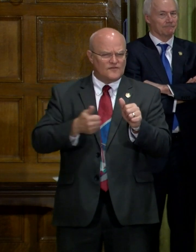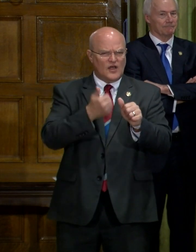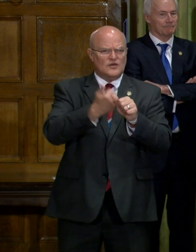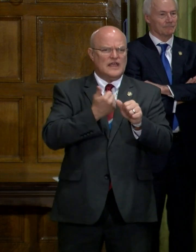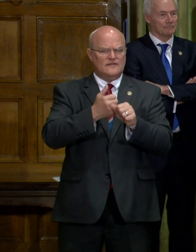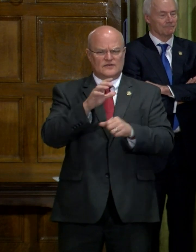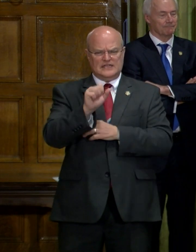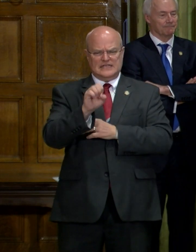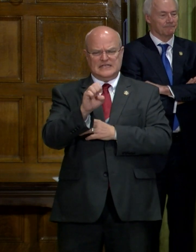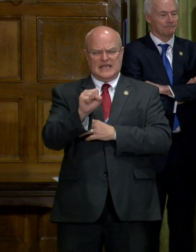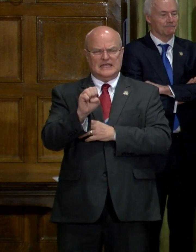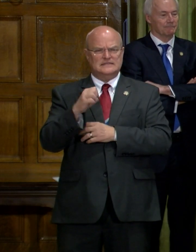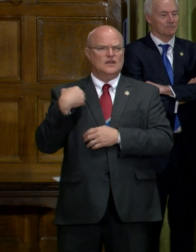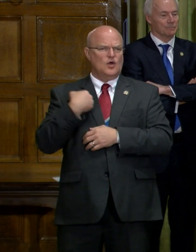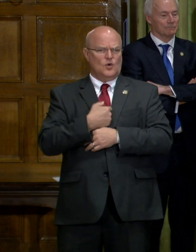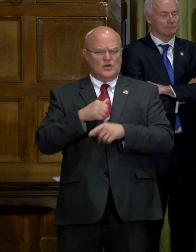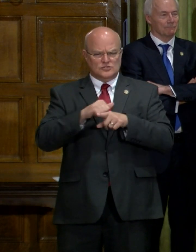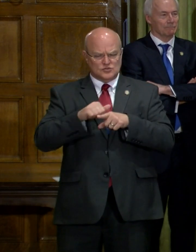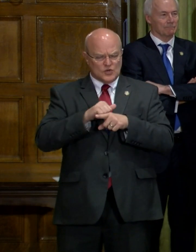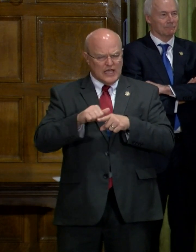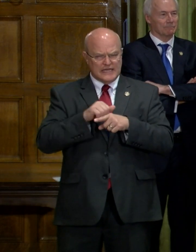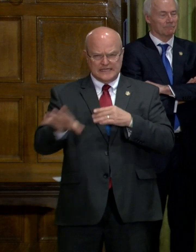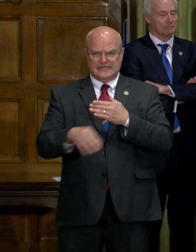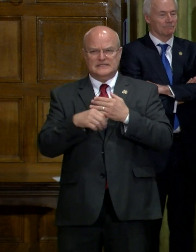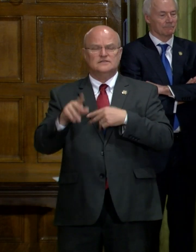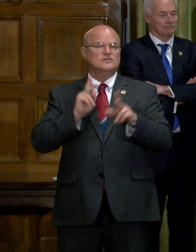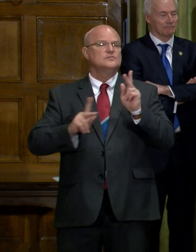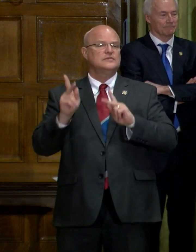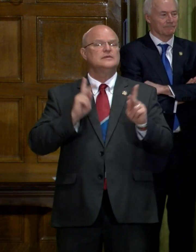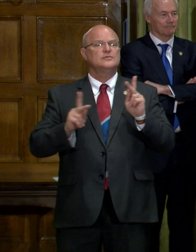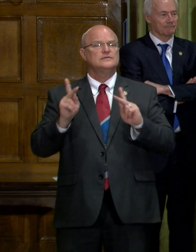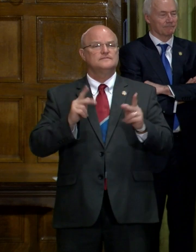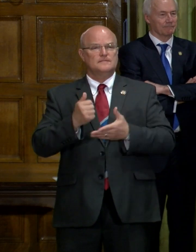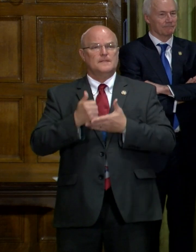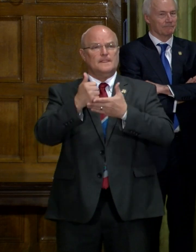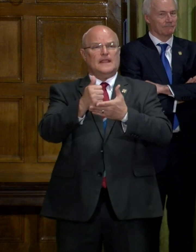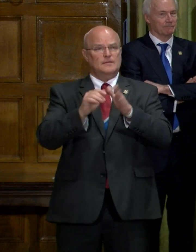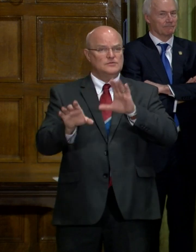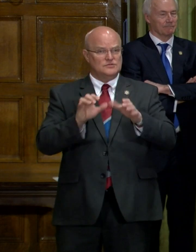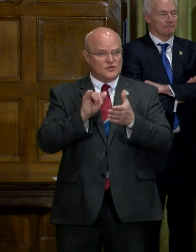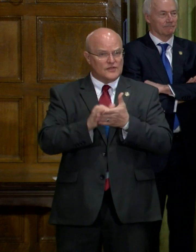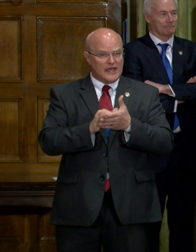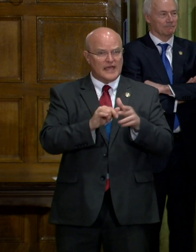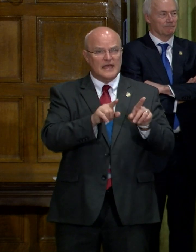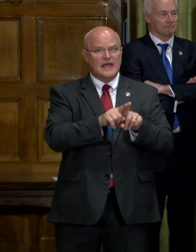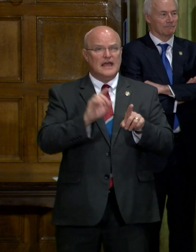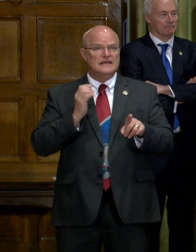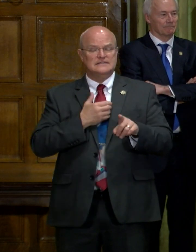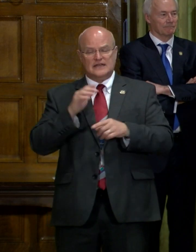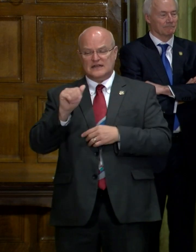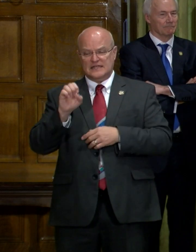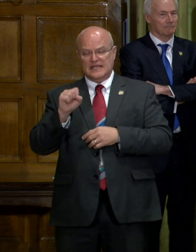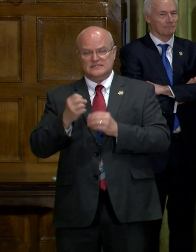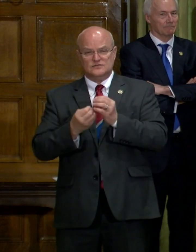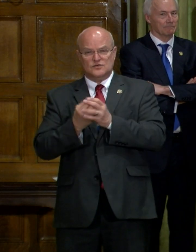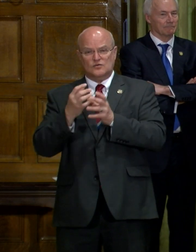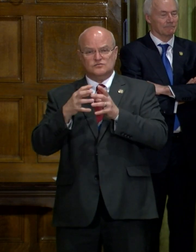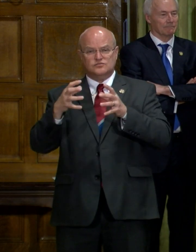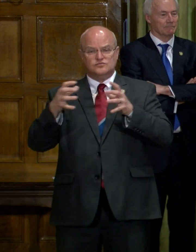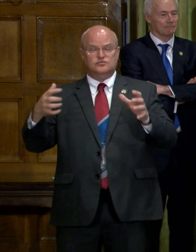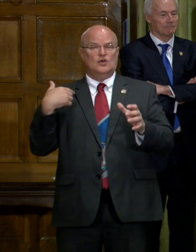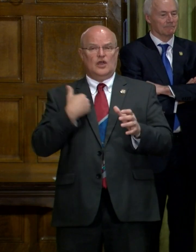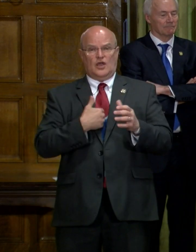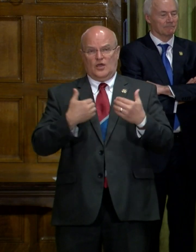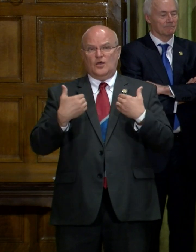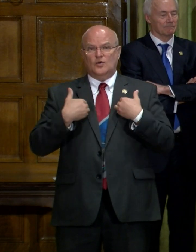cases. We're training additional personnel to help us to do that as our cases grow, and we